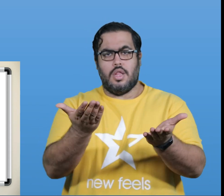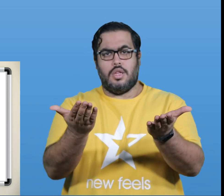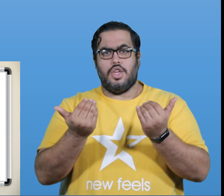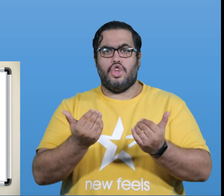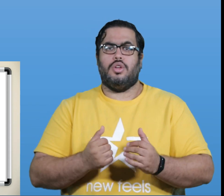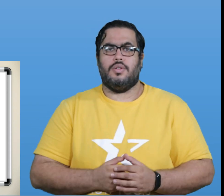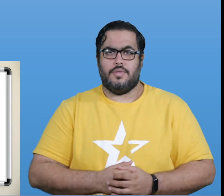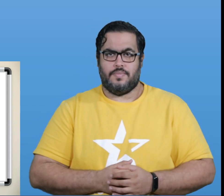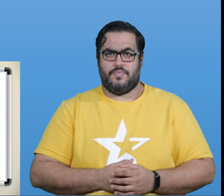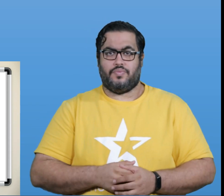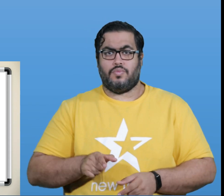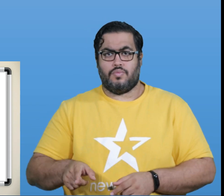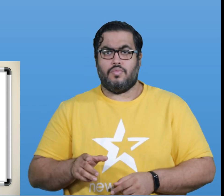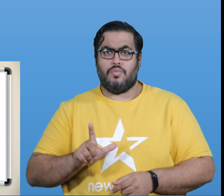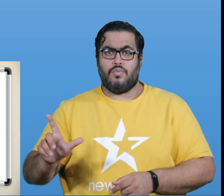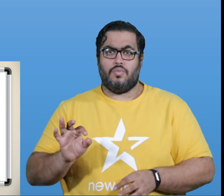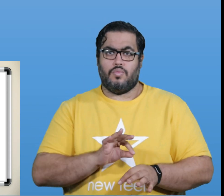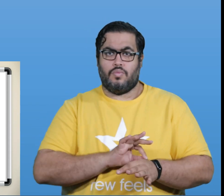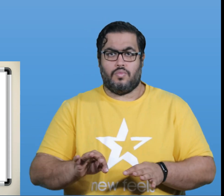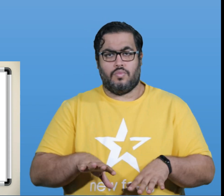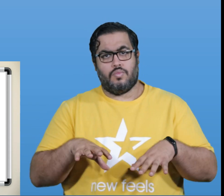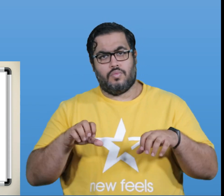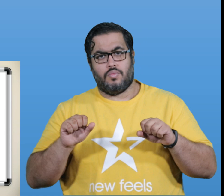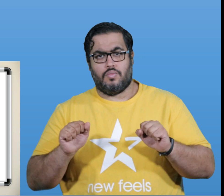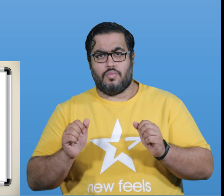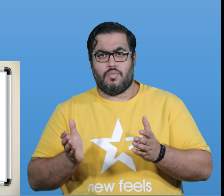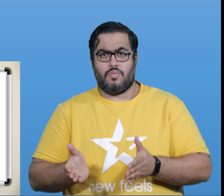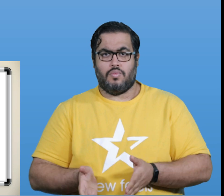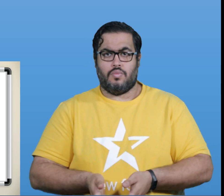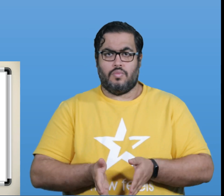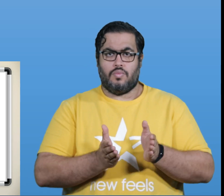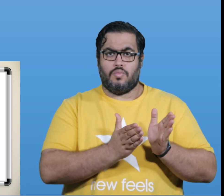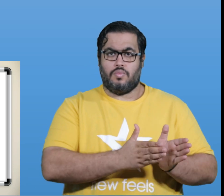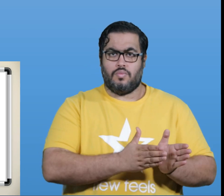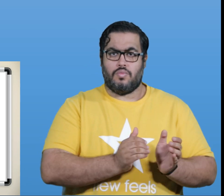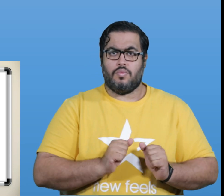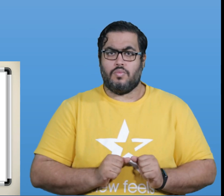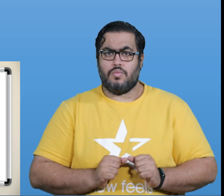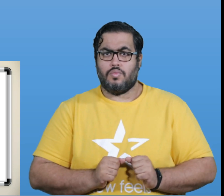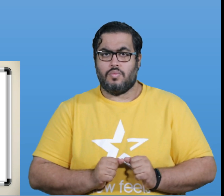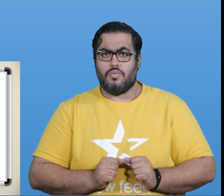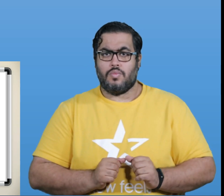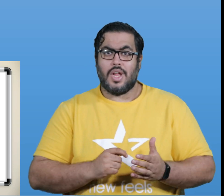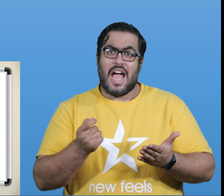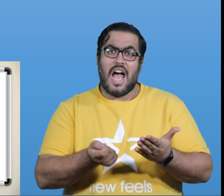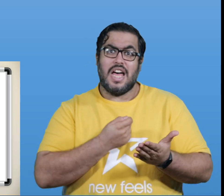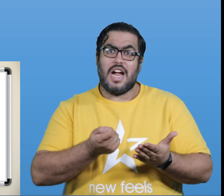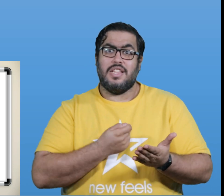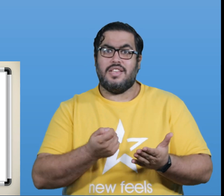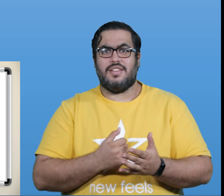So those are the language functions, and what would we say in the following situations. And now let's move along with the writing. So we